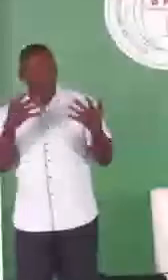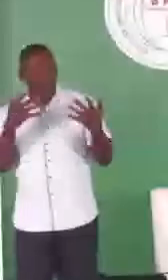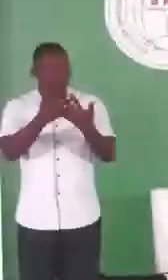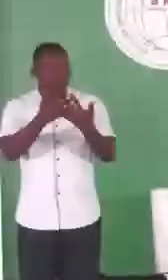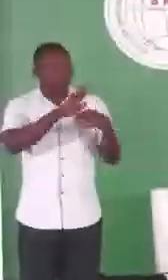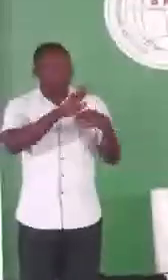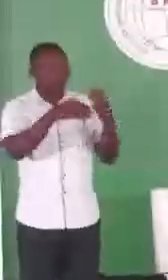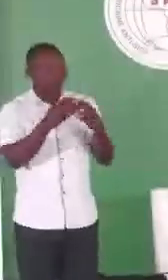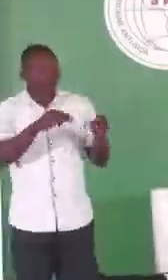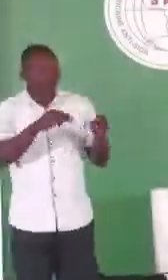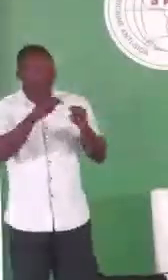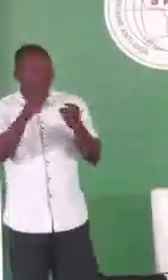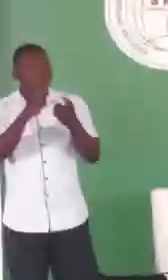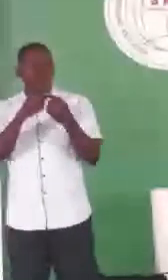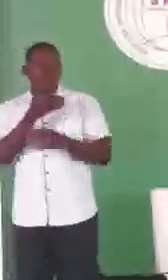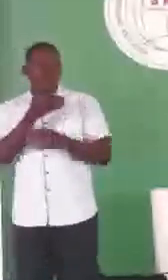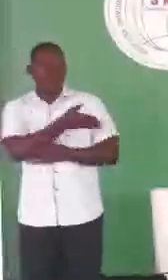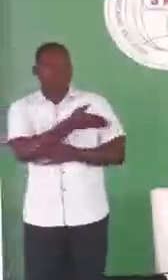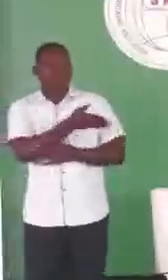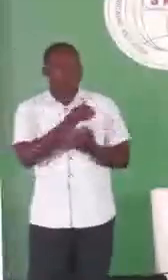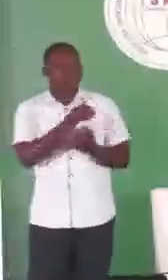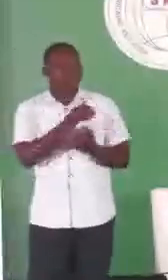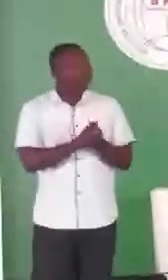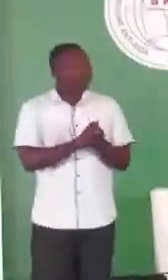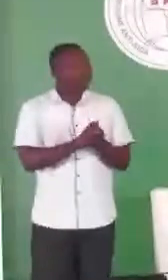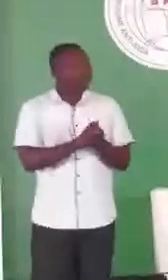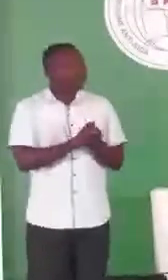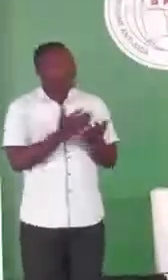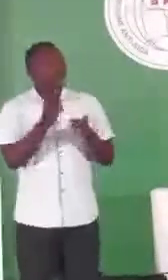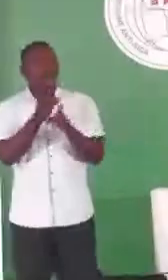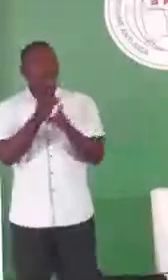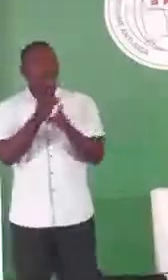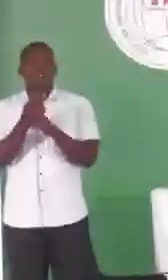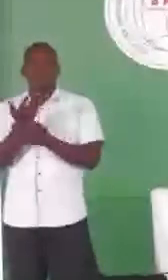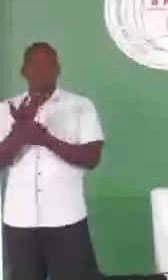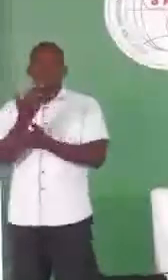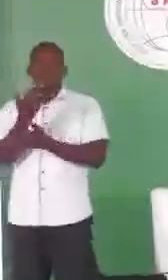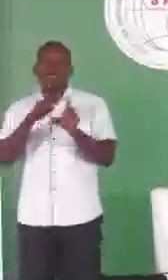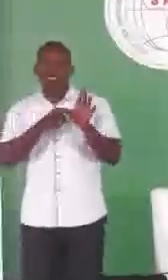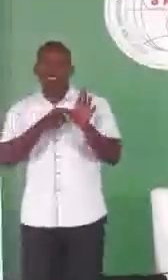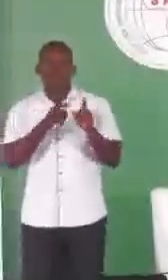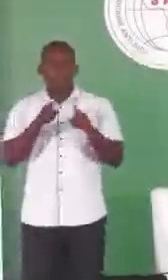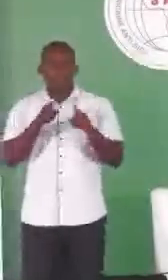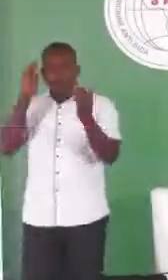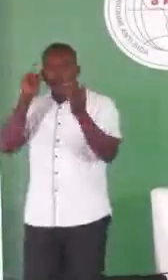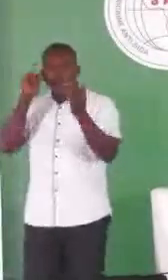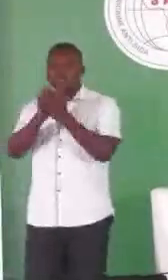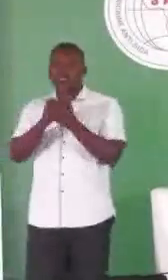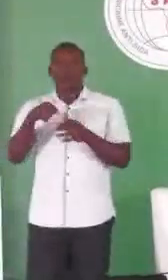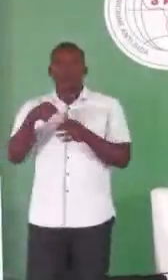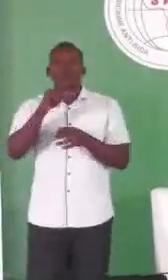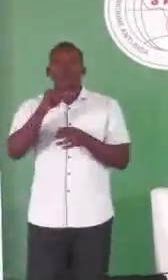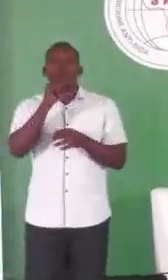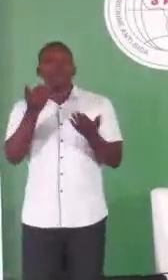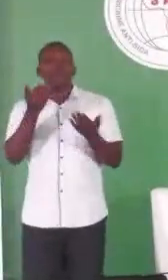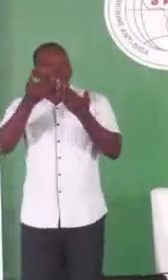models into this one cadre. We are just starting off, but we are hoping that we are not going to lose the gains